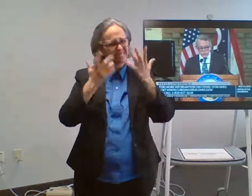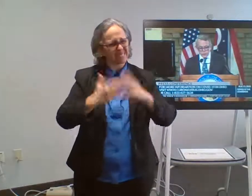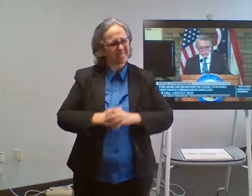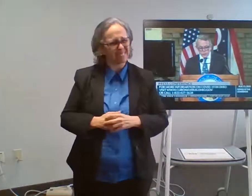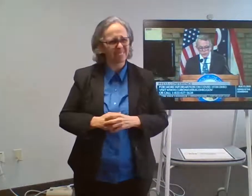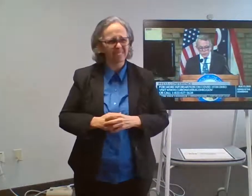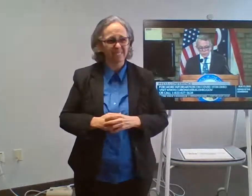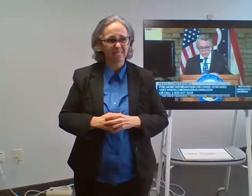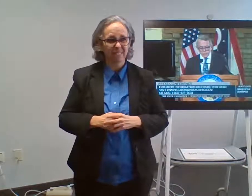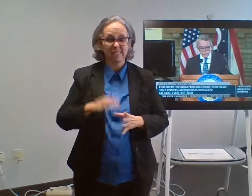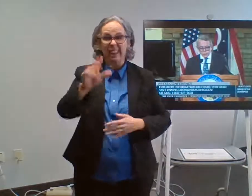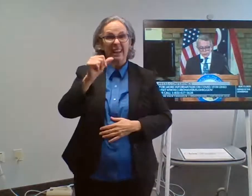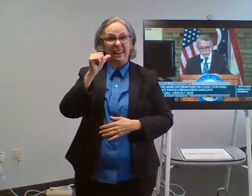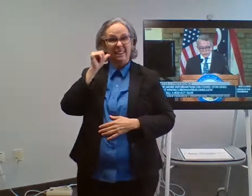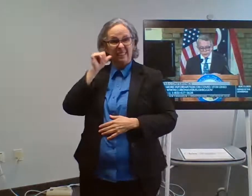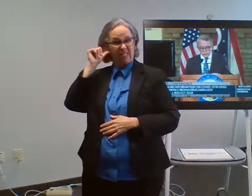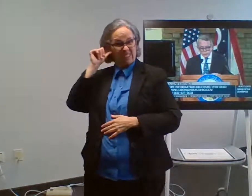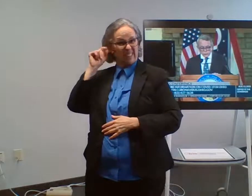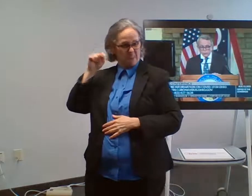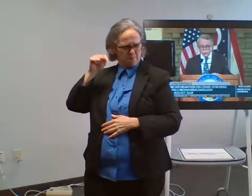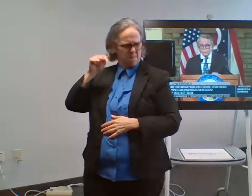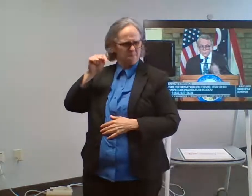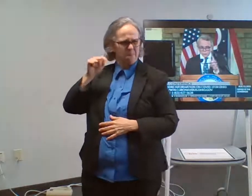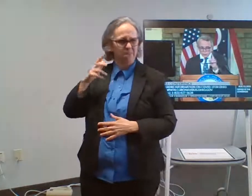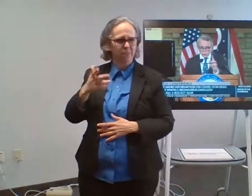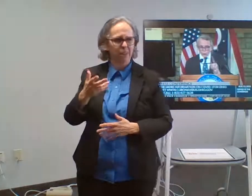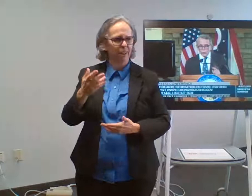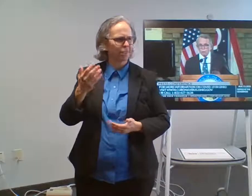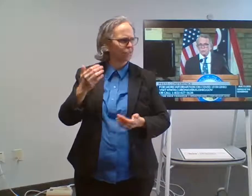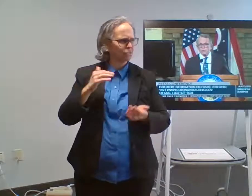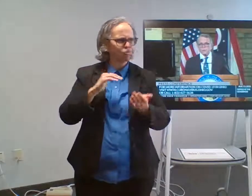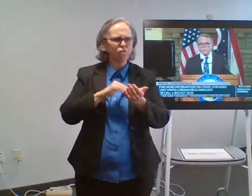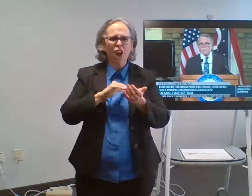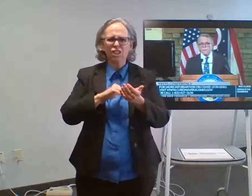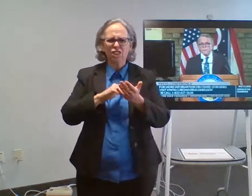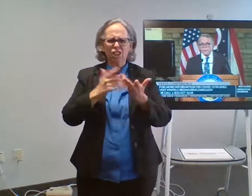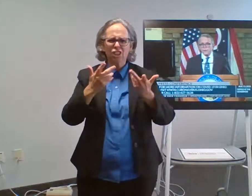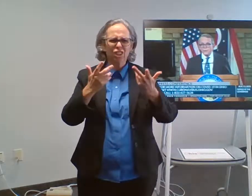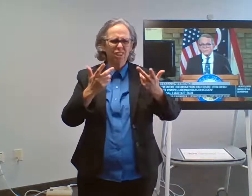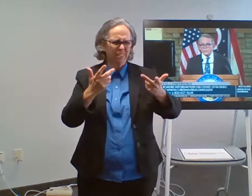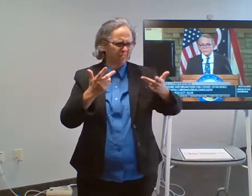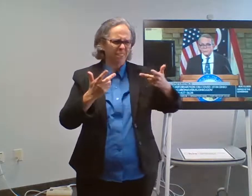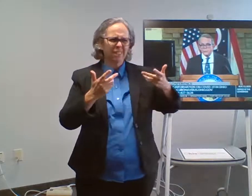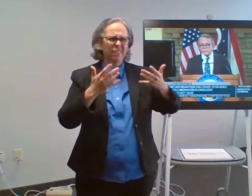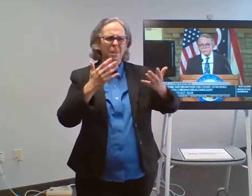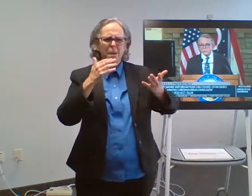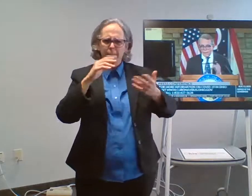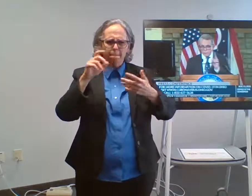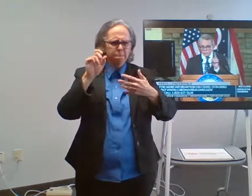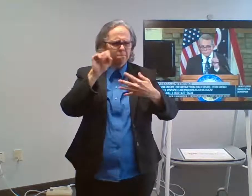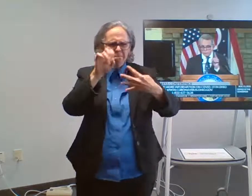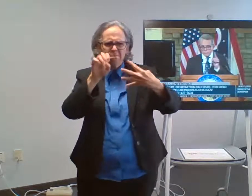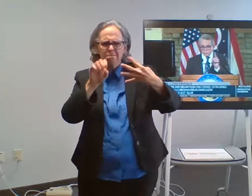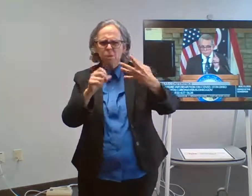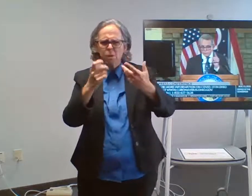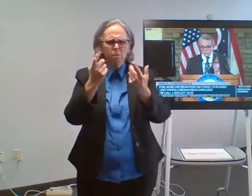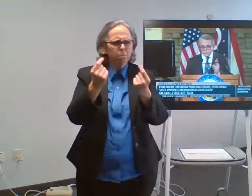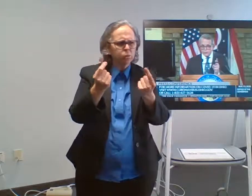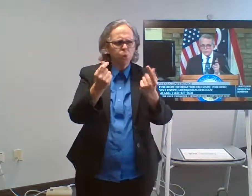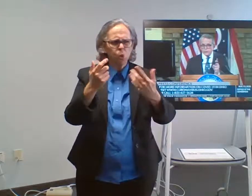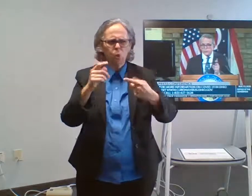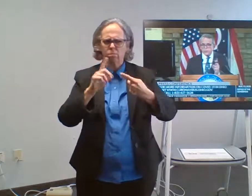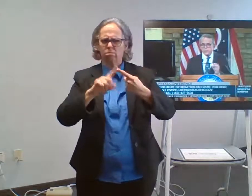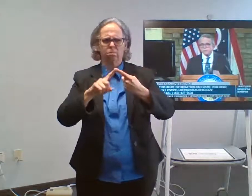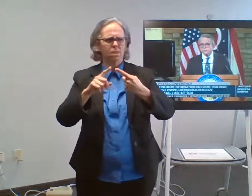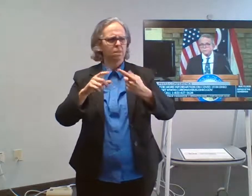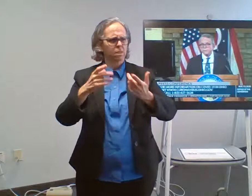yesterday, she listed the most important things in order. And you notice the first thing she said was mask. Second